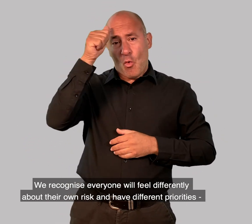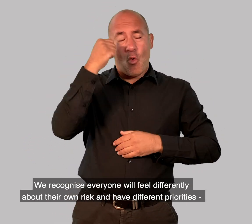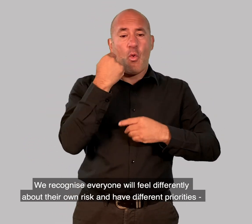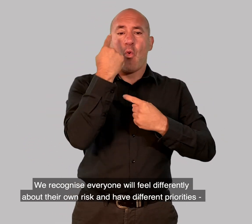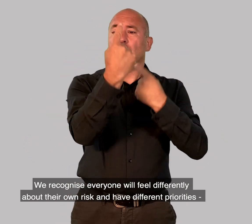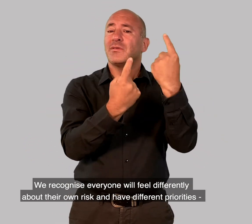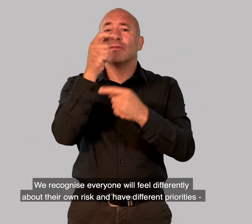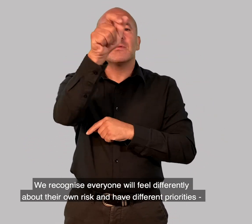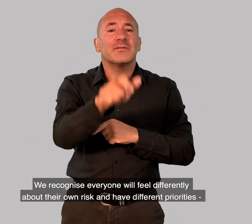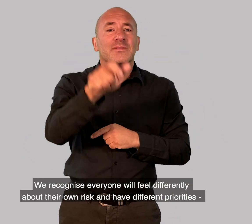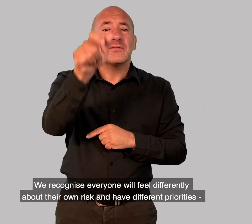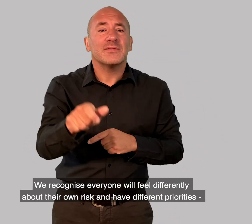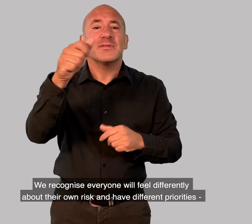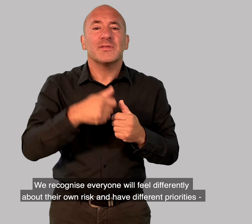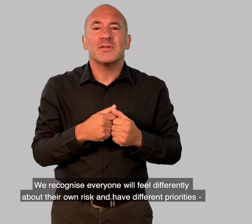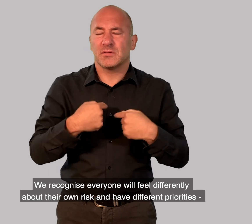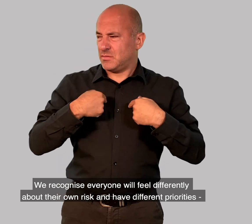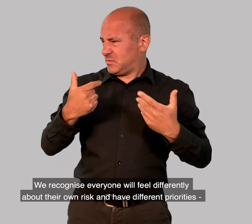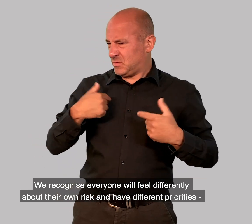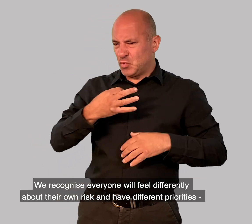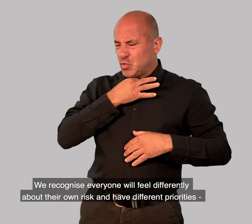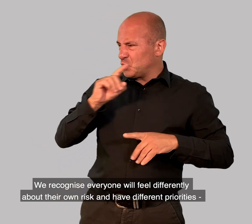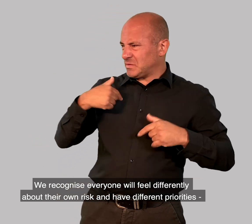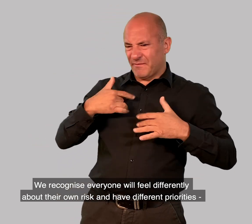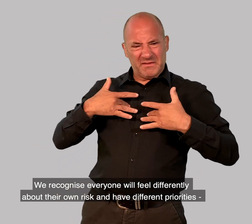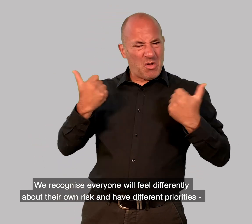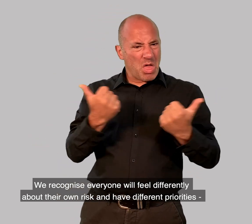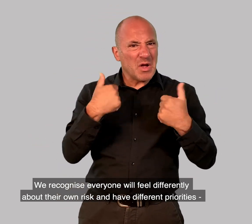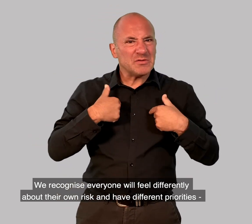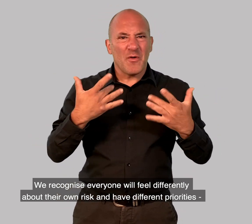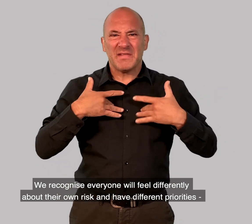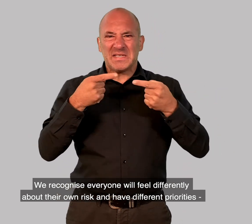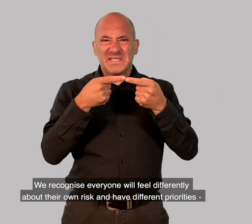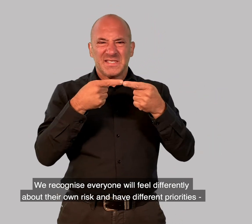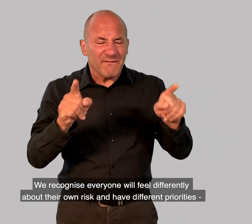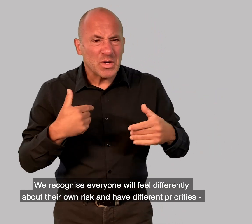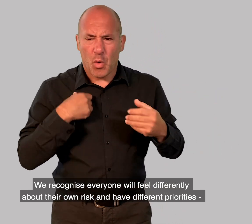will feel differently about their own risk and have different priorities.